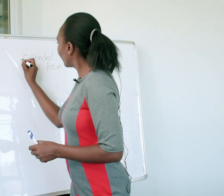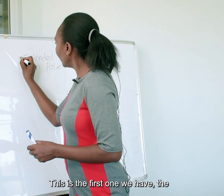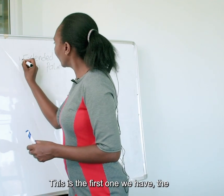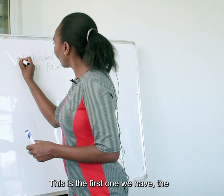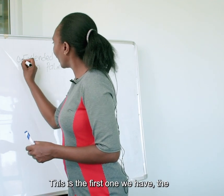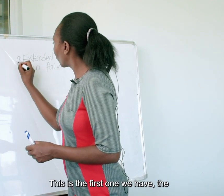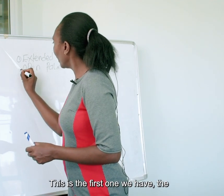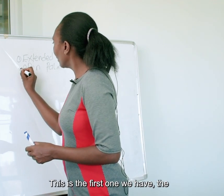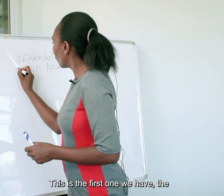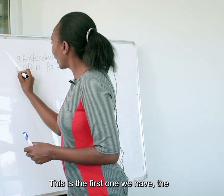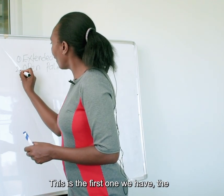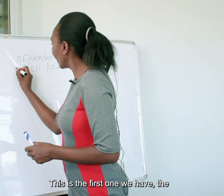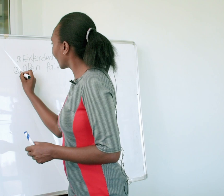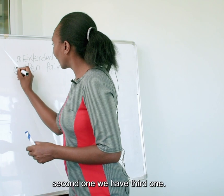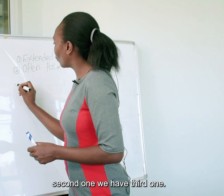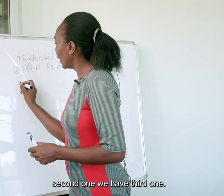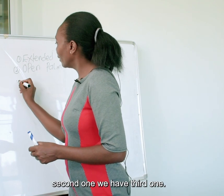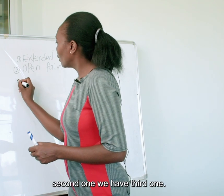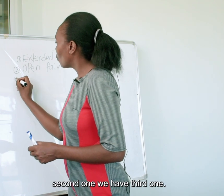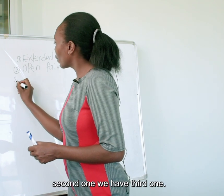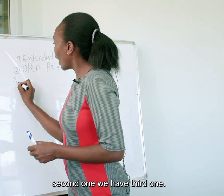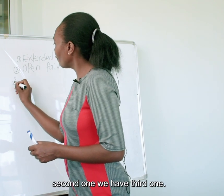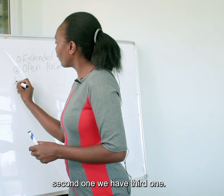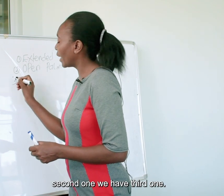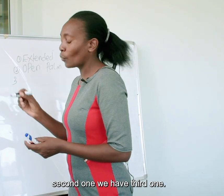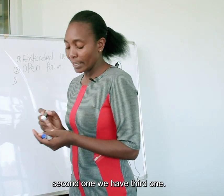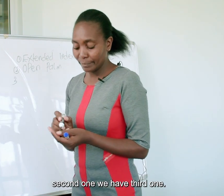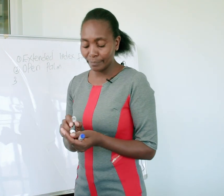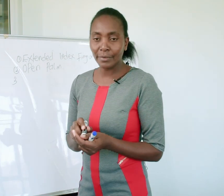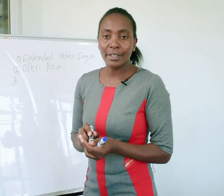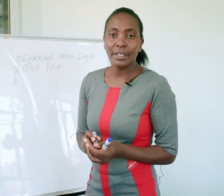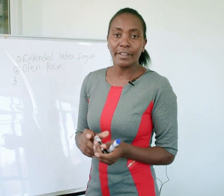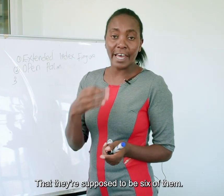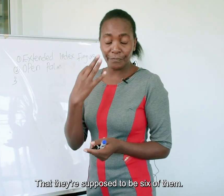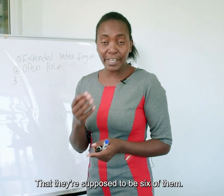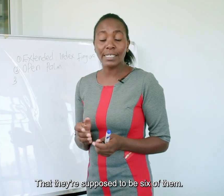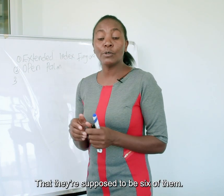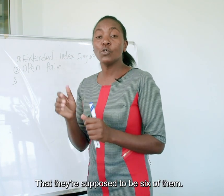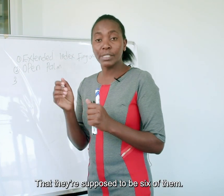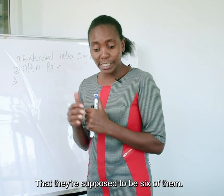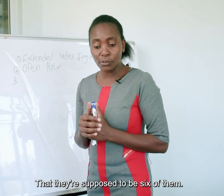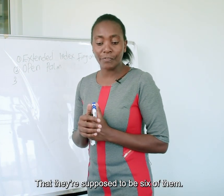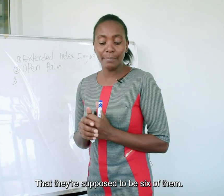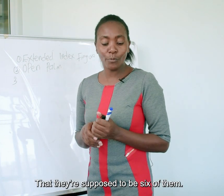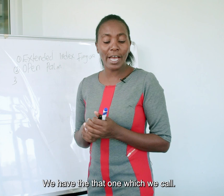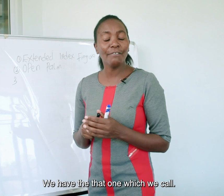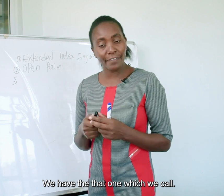This is the first one. We have the second one. We have the third one. There are supposed to be six of them. We have the third